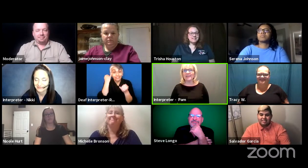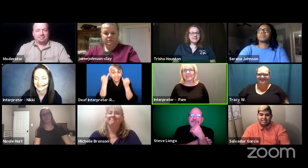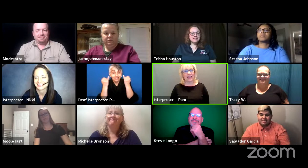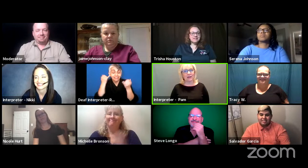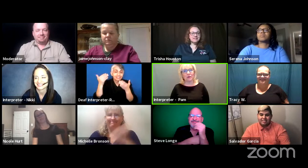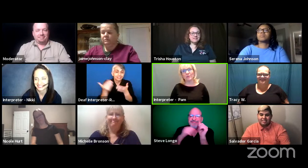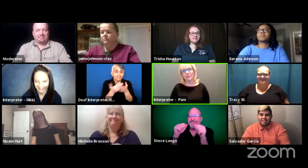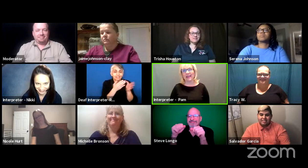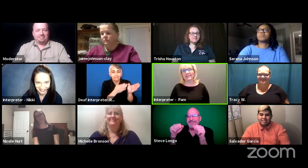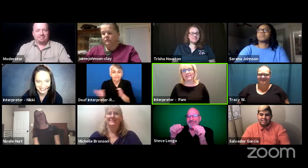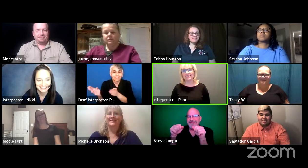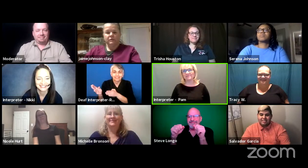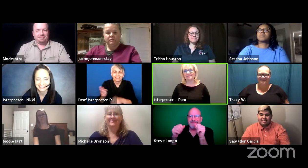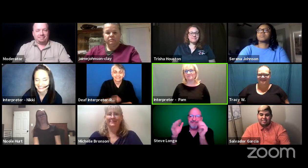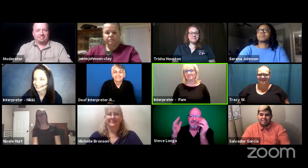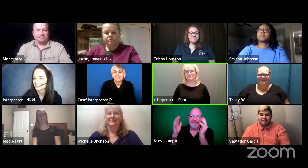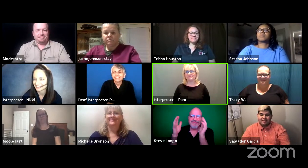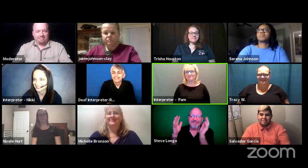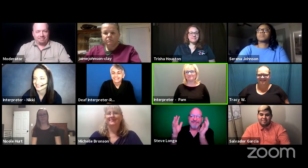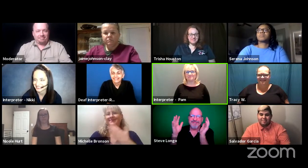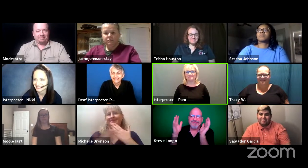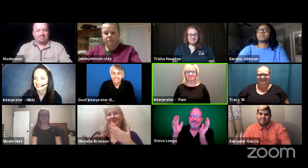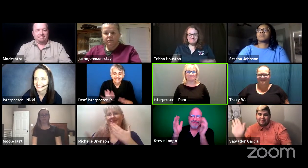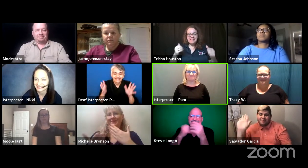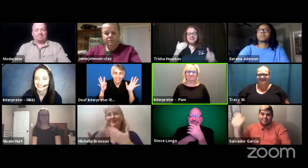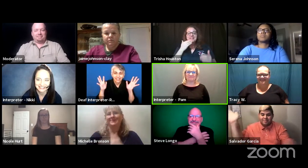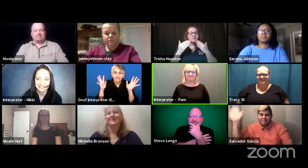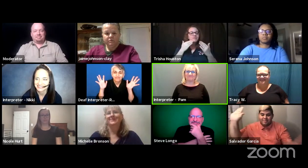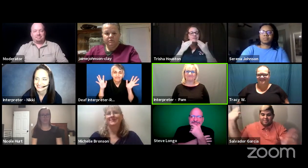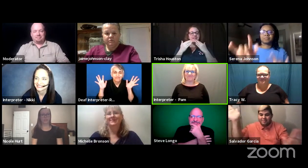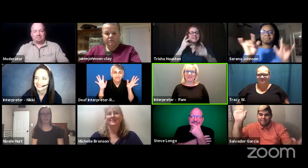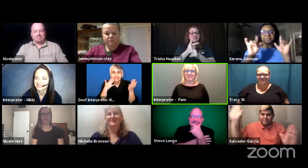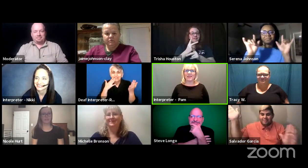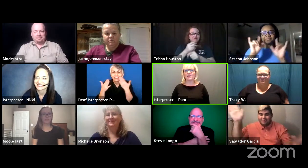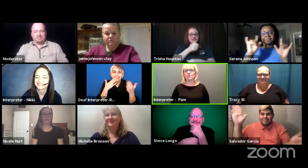new ideas and new plans. Thank you.